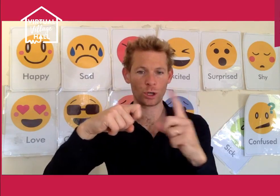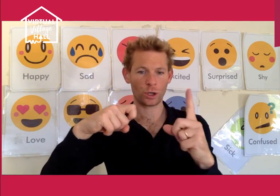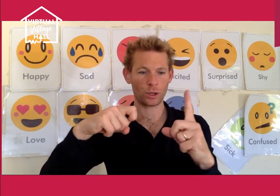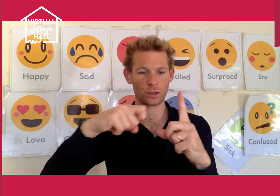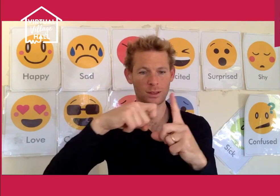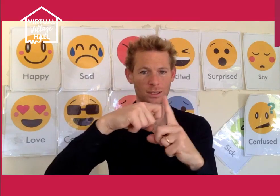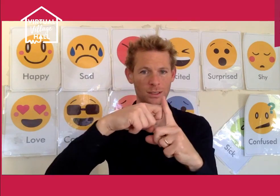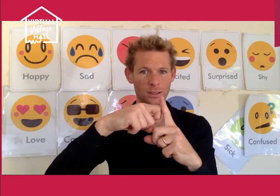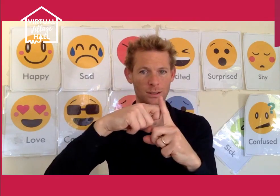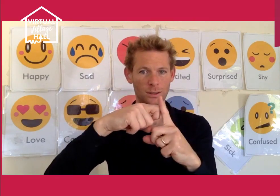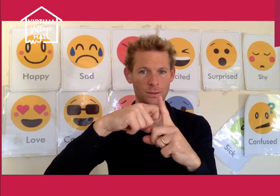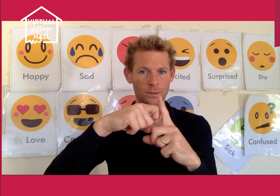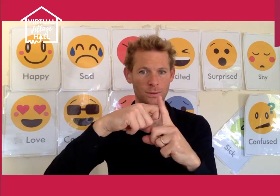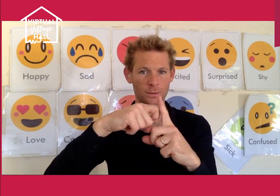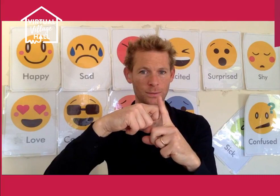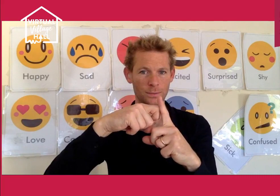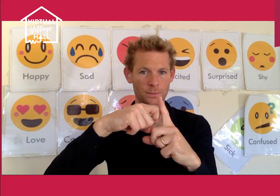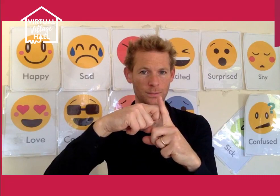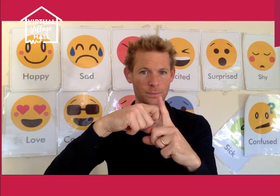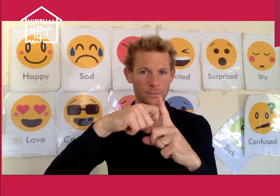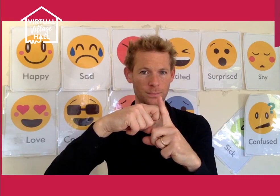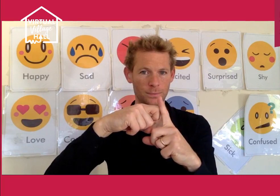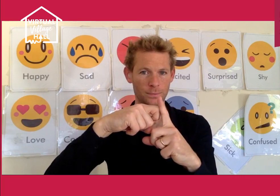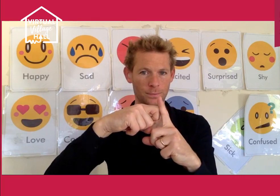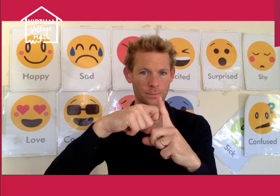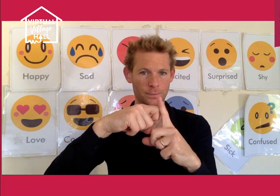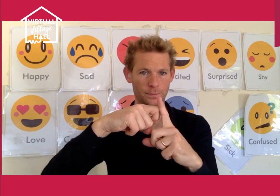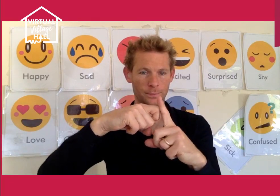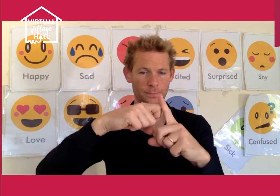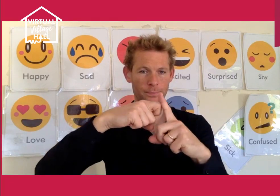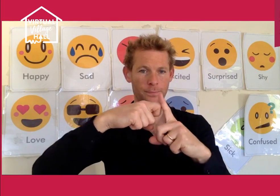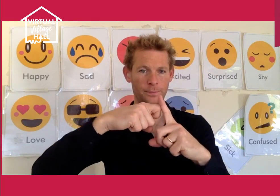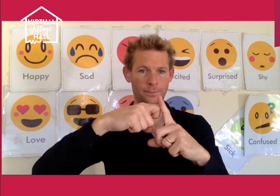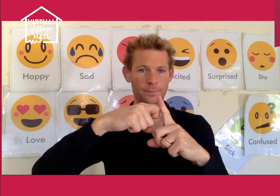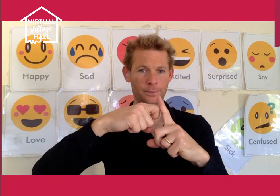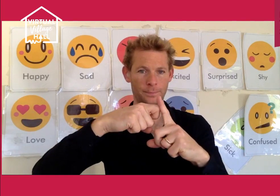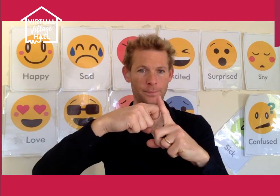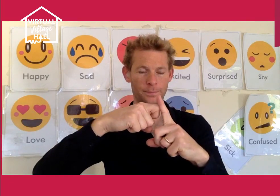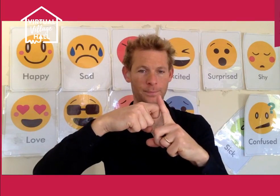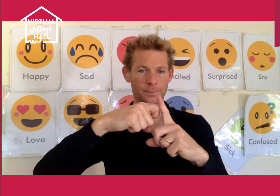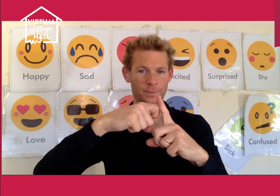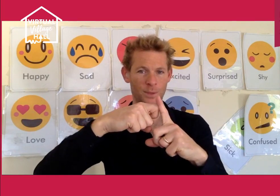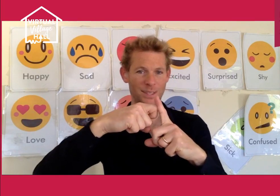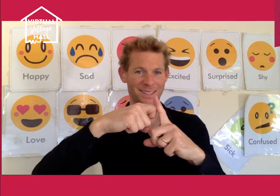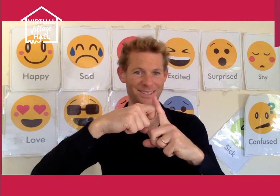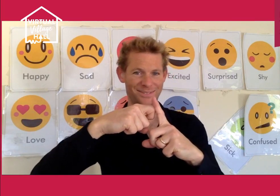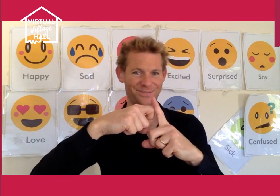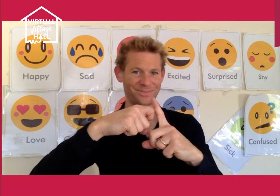and then use the knuckle of that hand to connect with the upright finger. That's K.